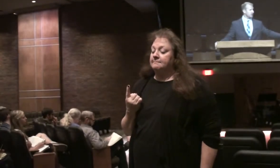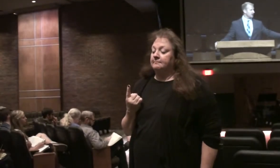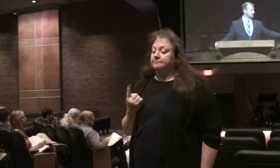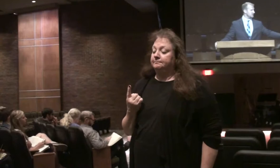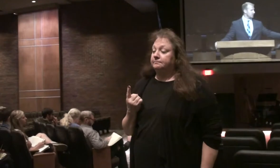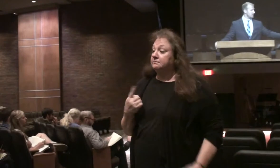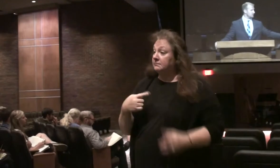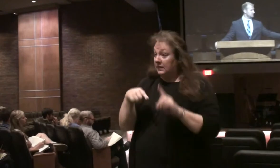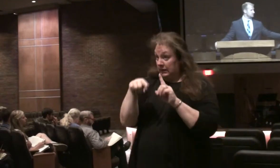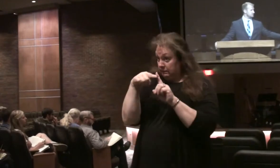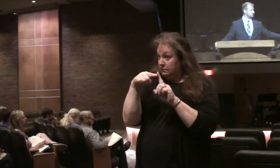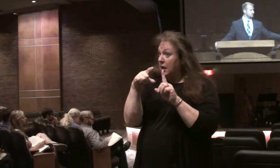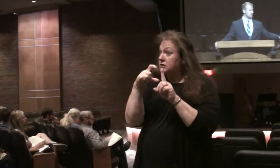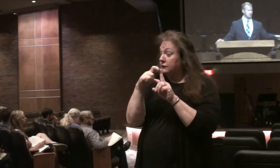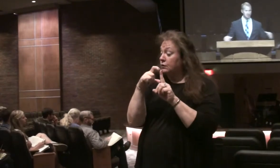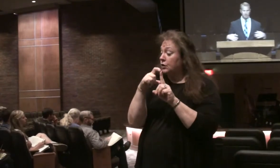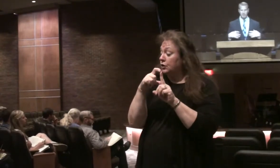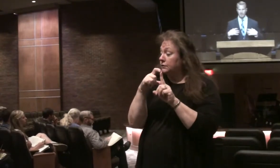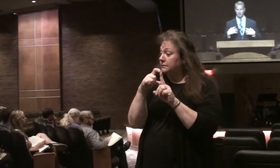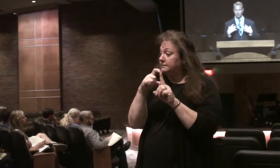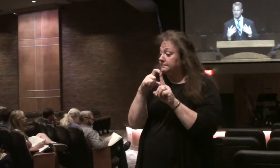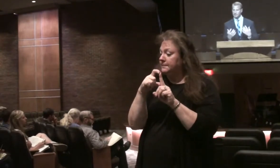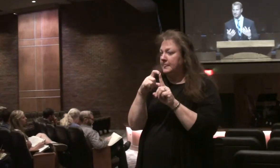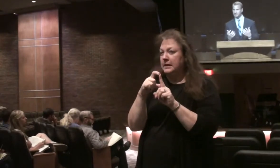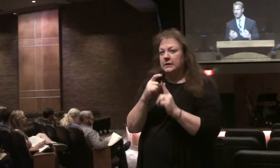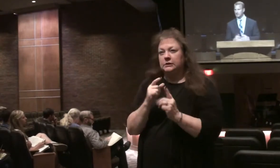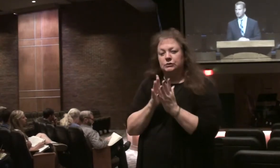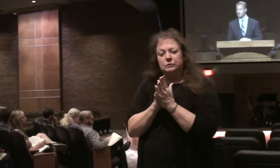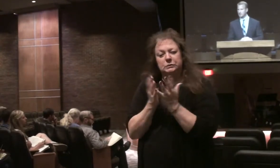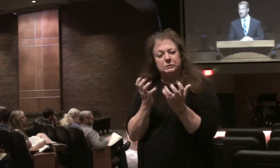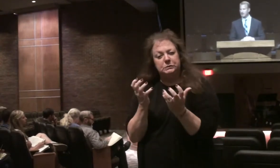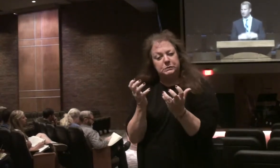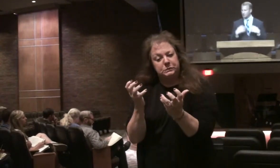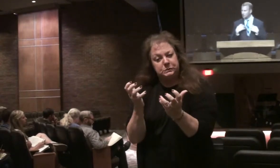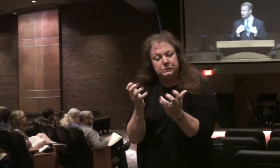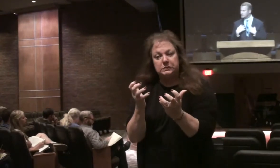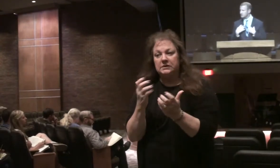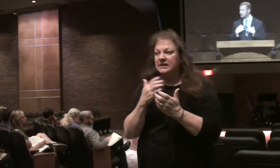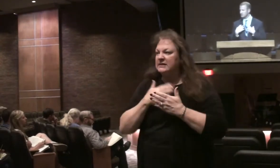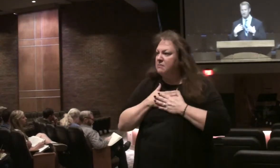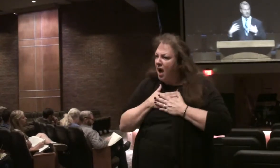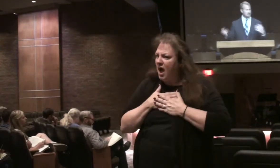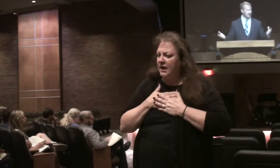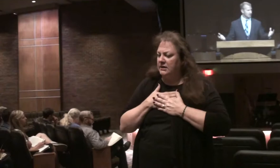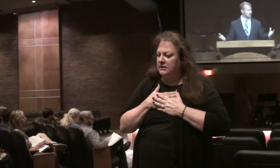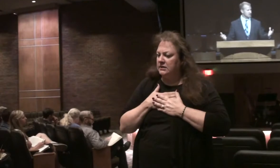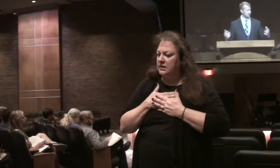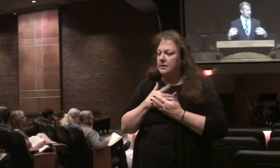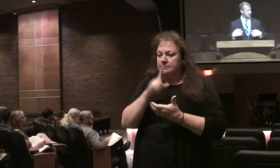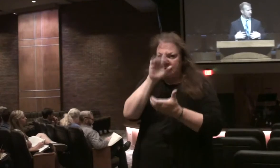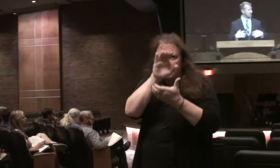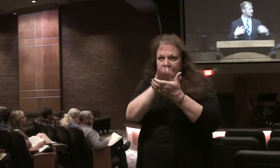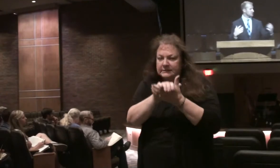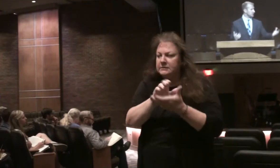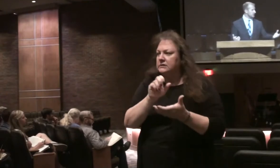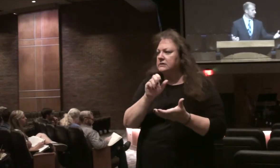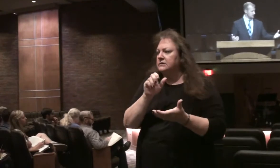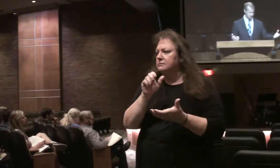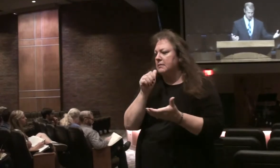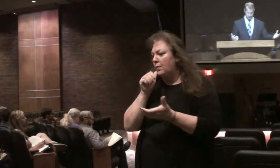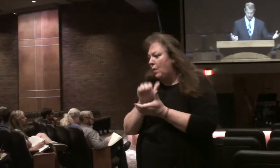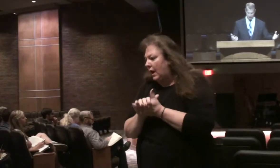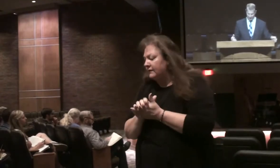It can be used in a positive way. To earnestly desire something that is yours, your spouse, or something that is